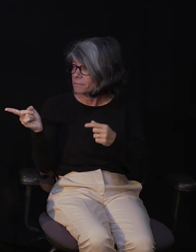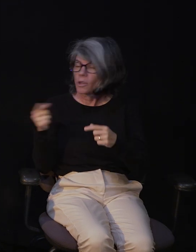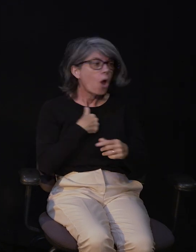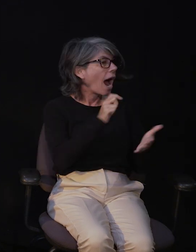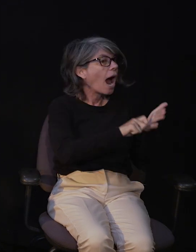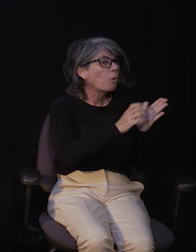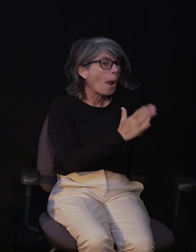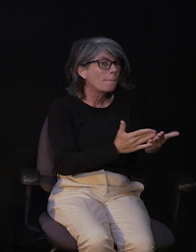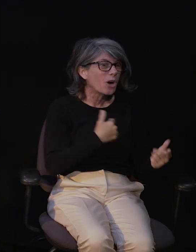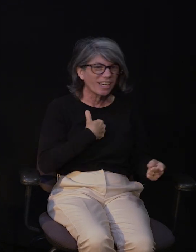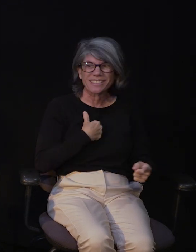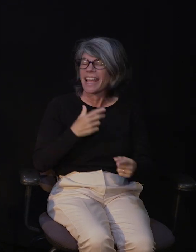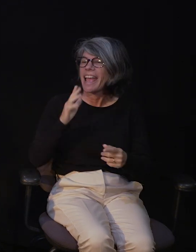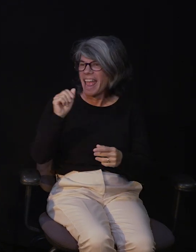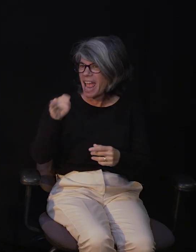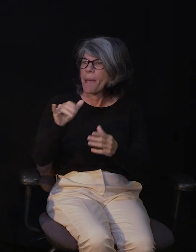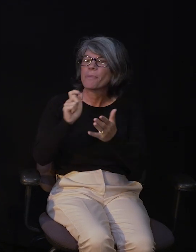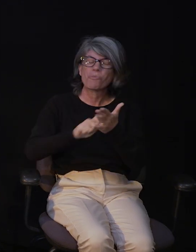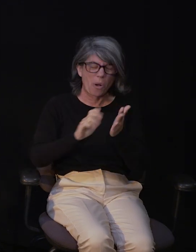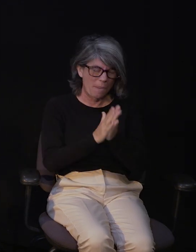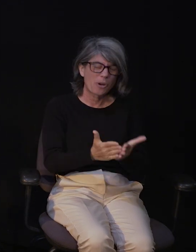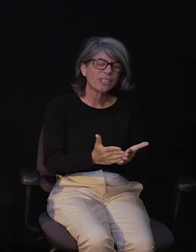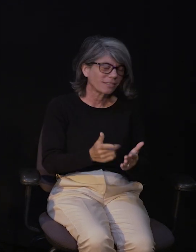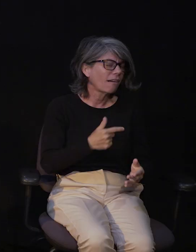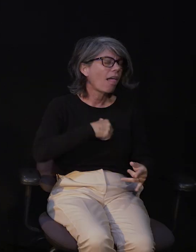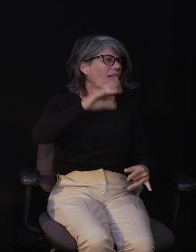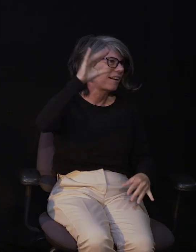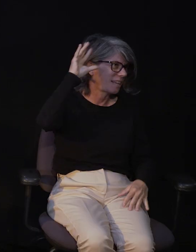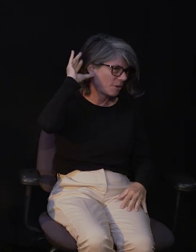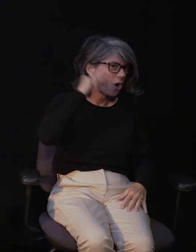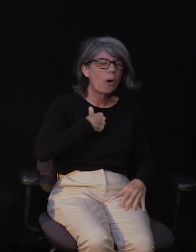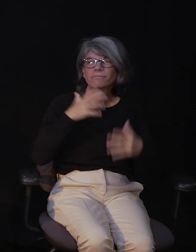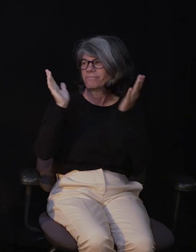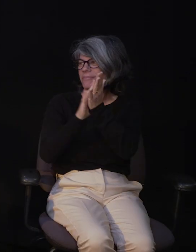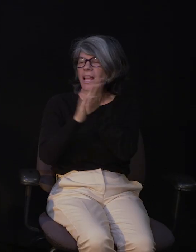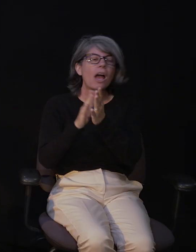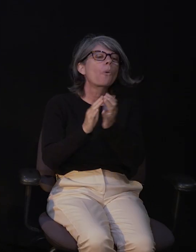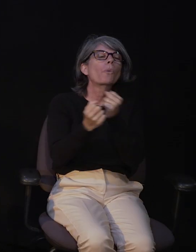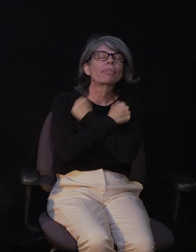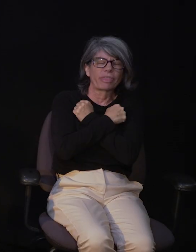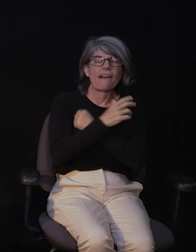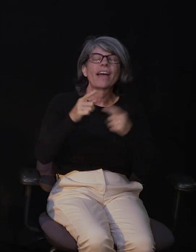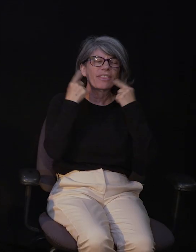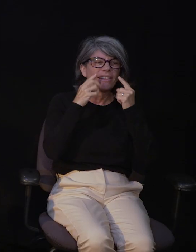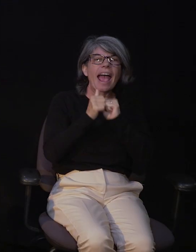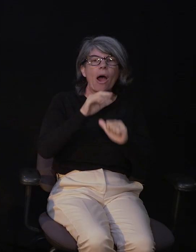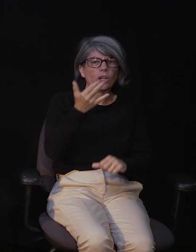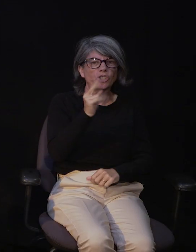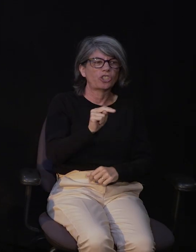I wrote a book Amy wrote a book. a long time ago with Love and Laughter, which is how John